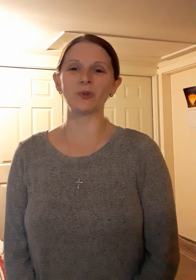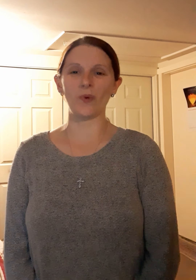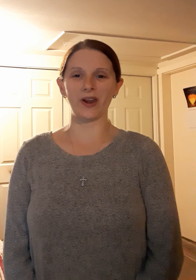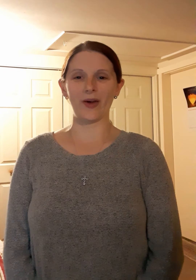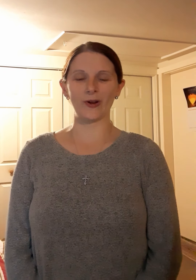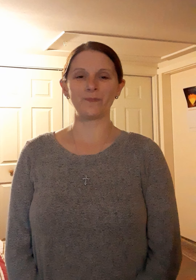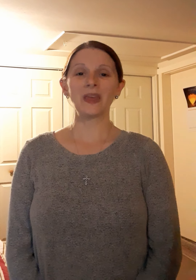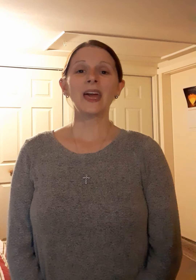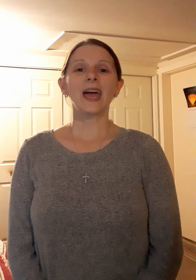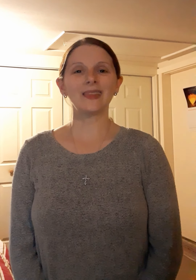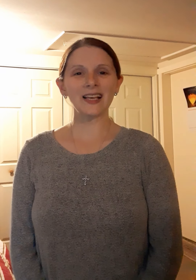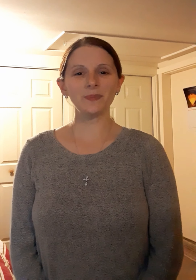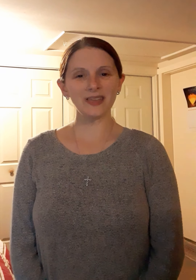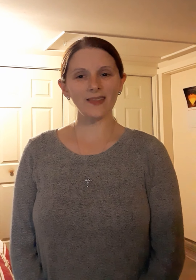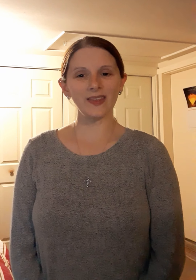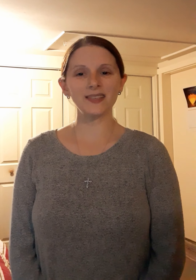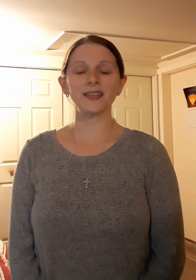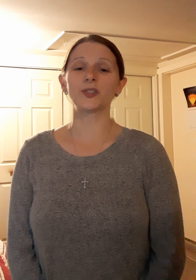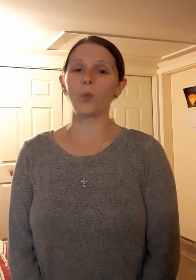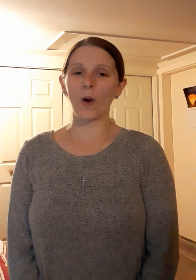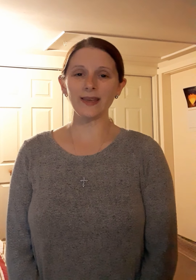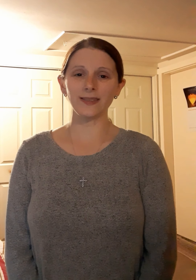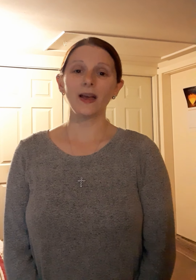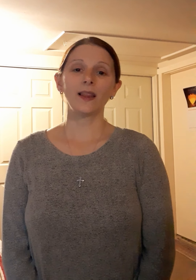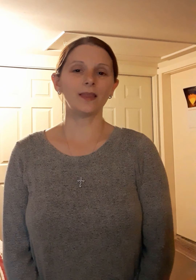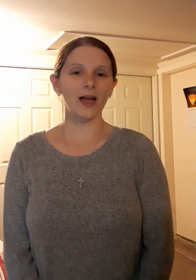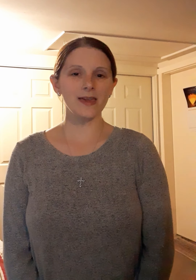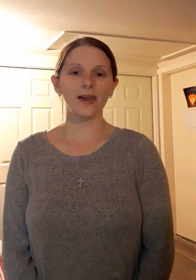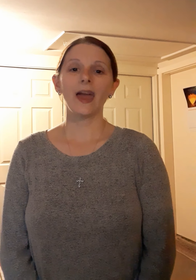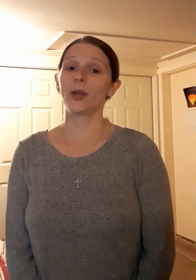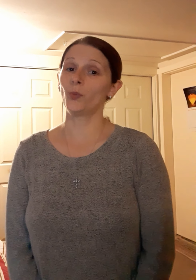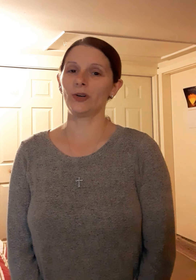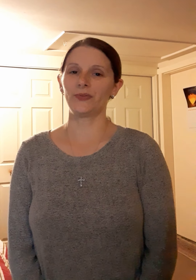one another. And last but not least is white, like, and wolf.